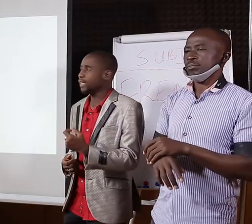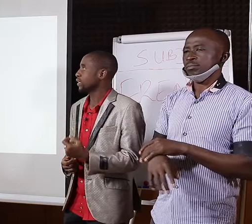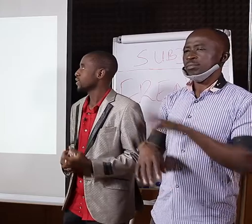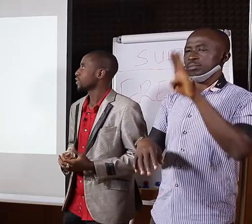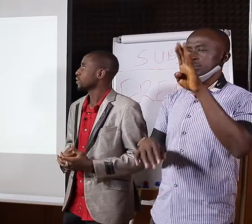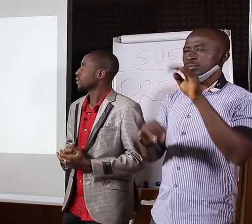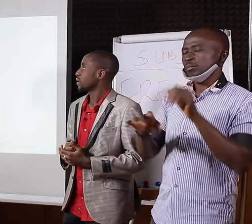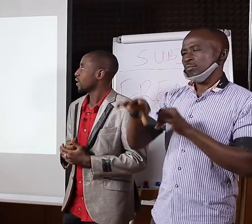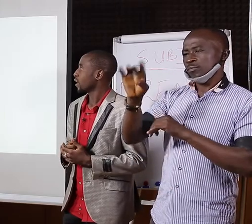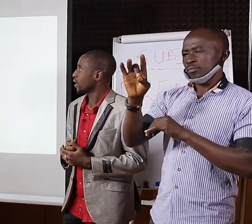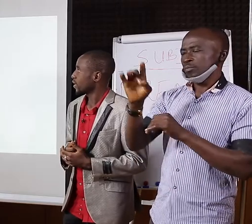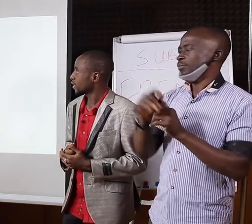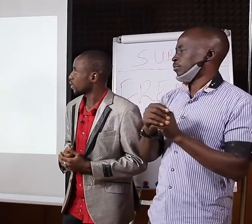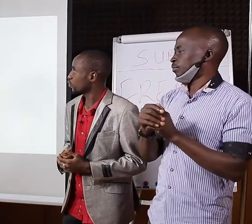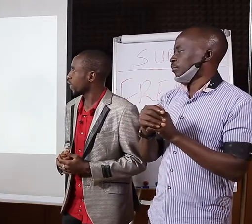to find